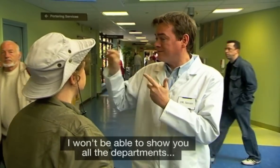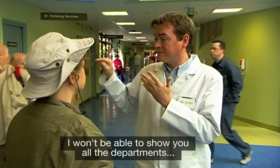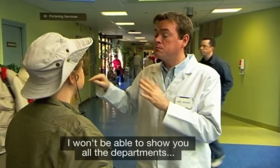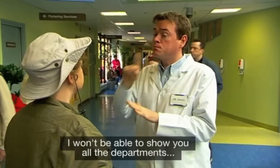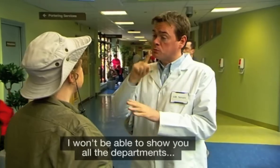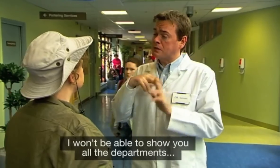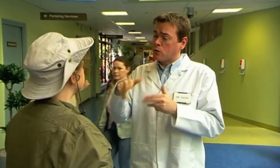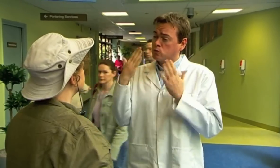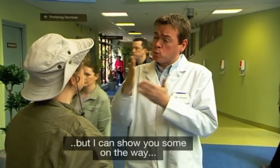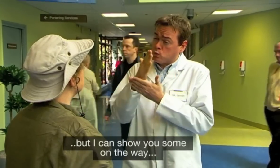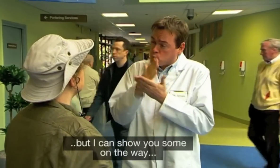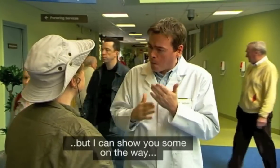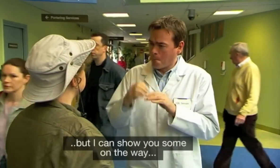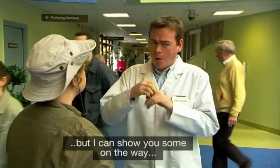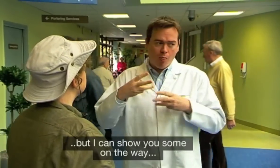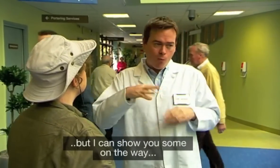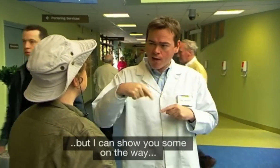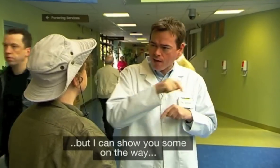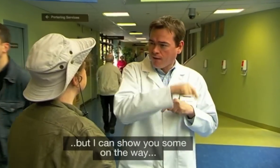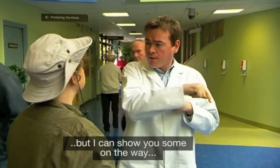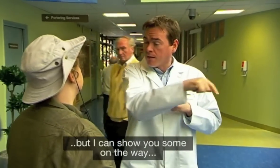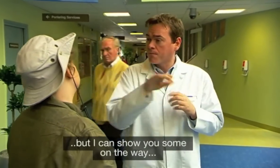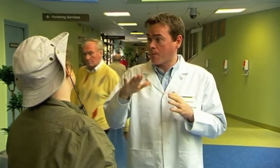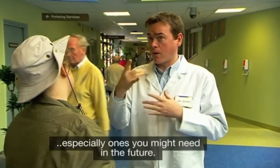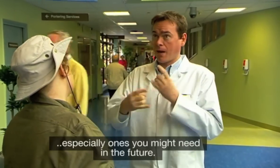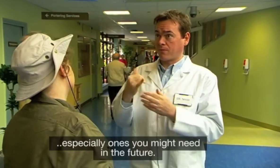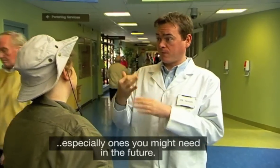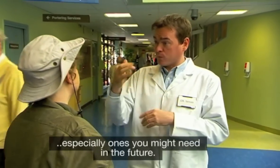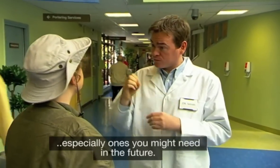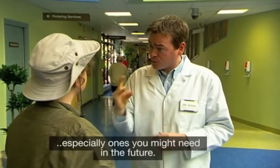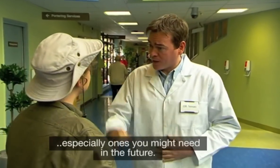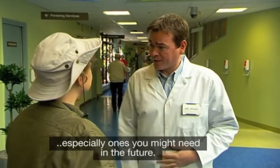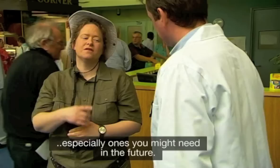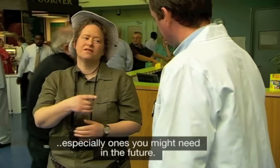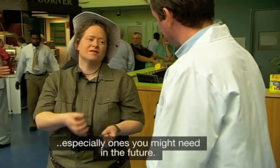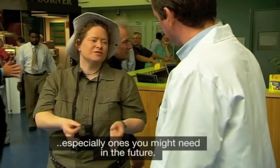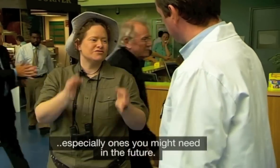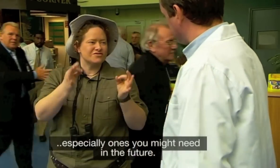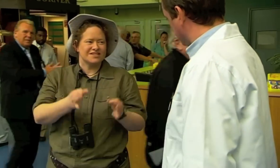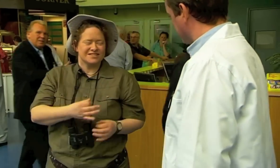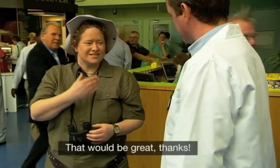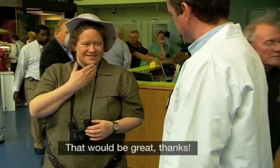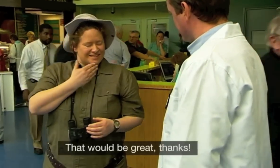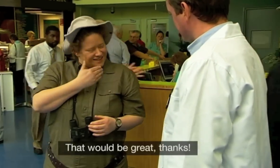departments, but I can show you some on the way. Especially the ones you might need in the future. That would be great,